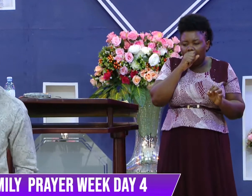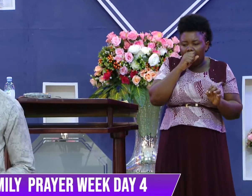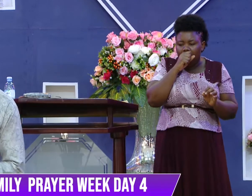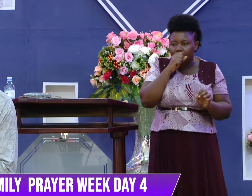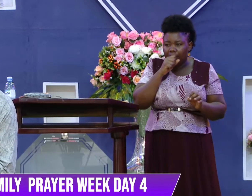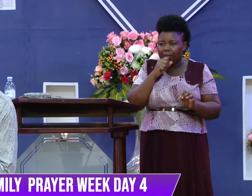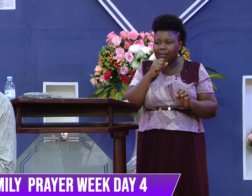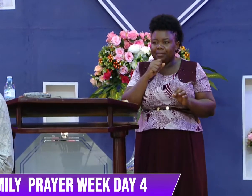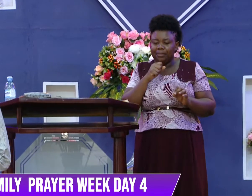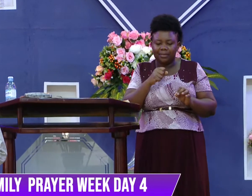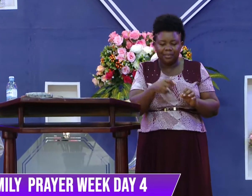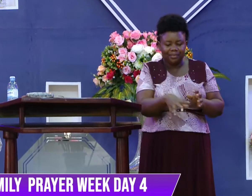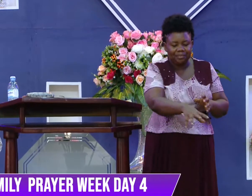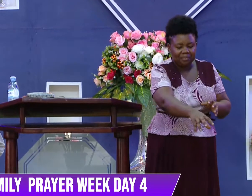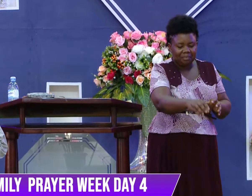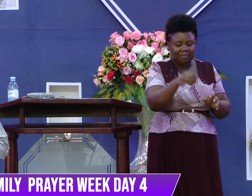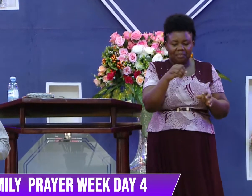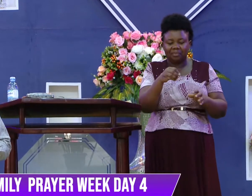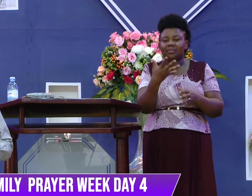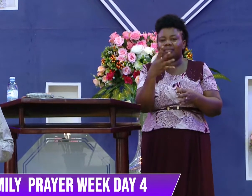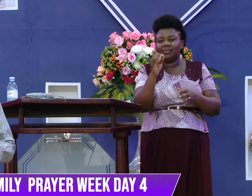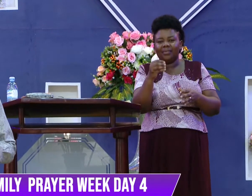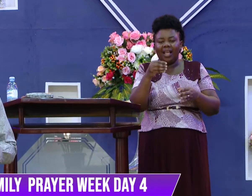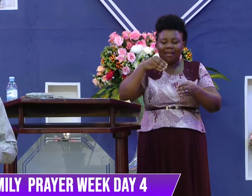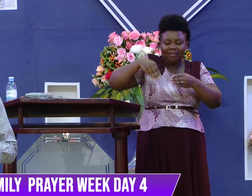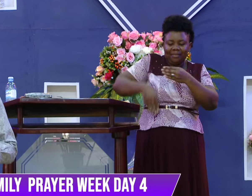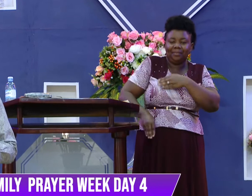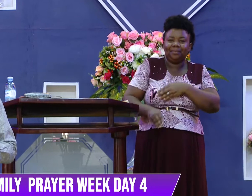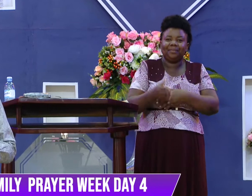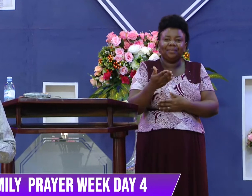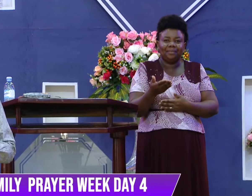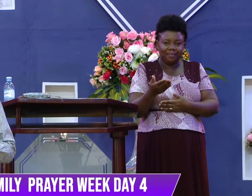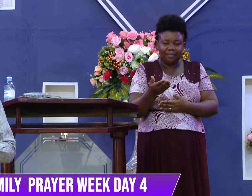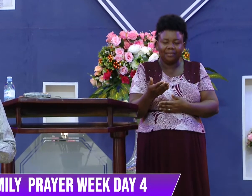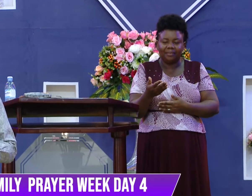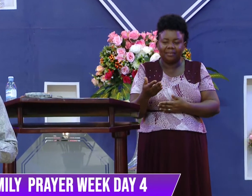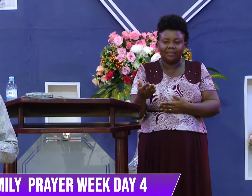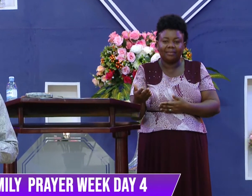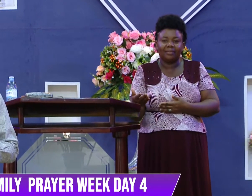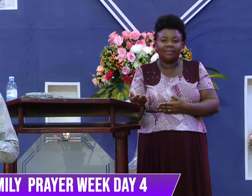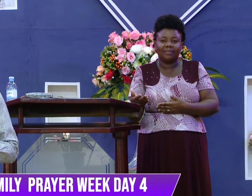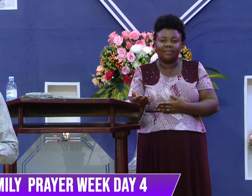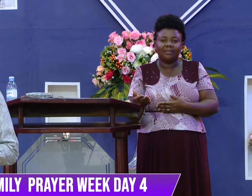great. But I said, let me take it and put it in the far deep bag pocket.